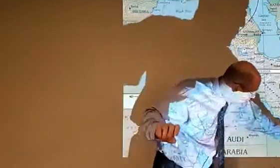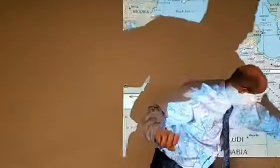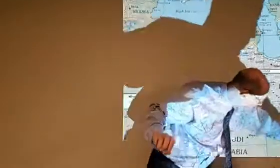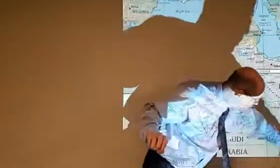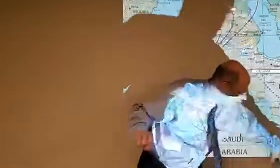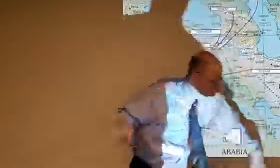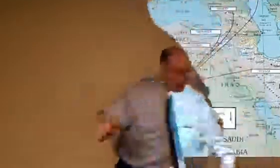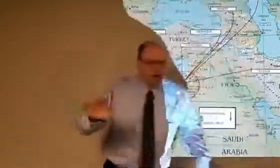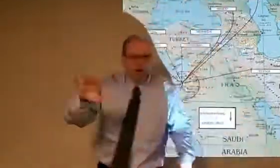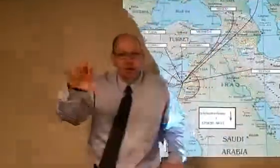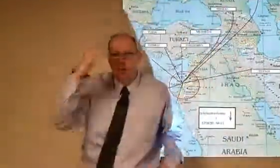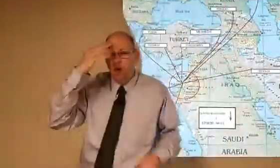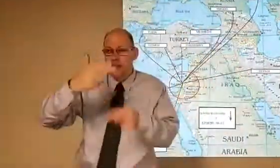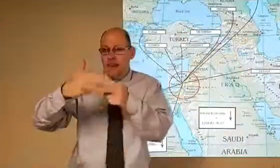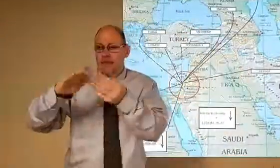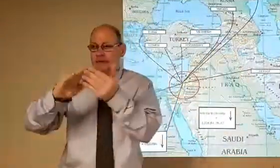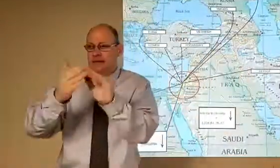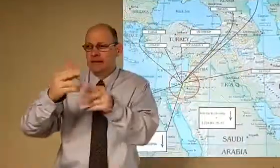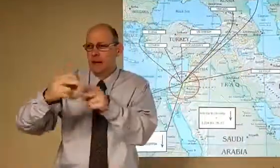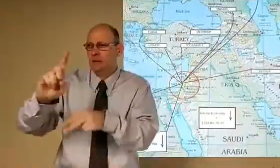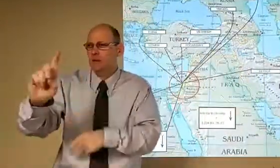Emirates, down by that water.